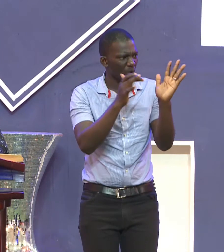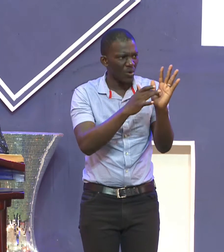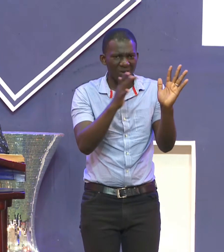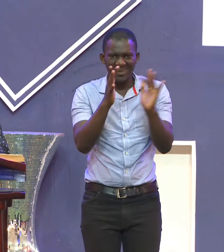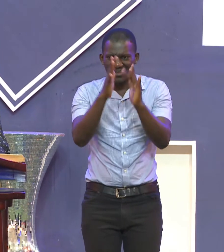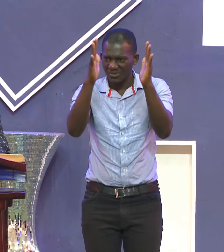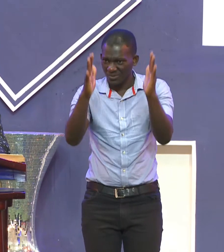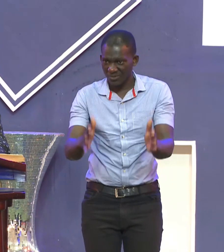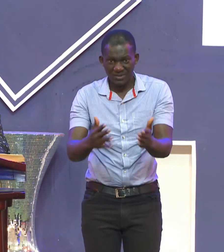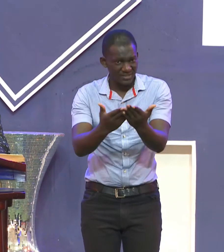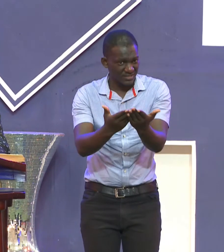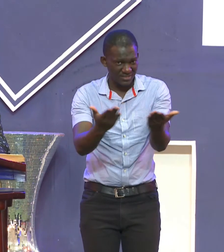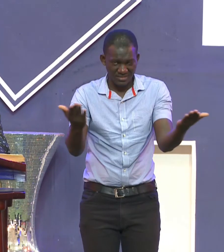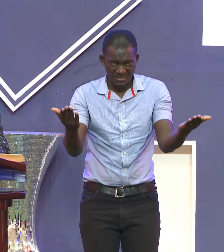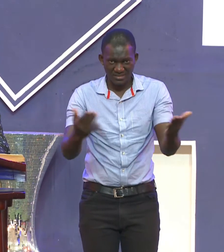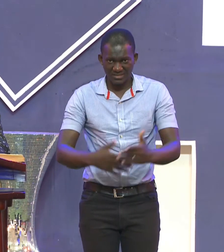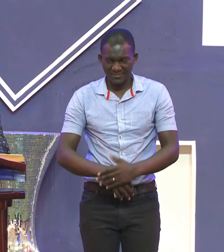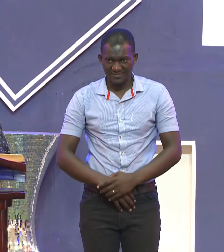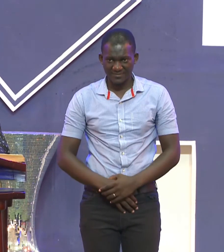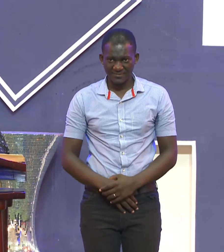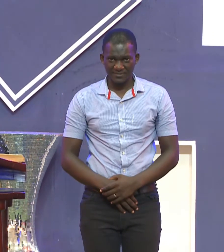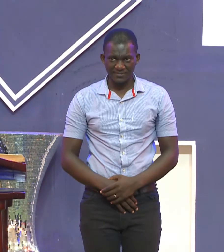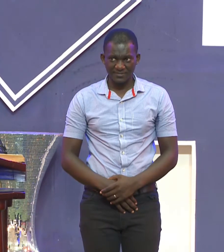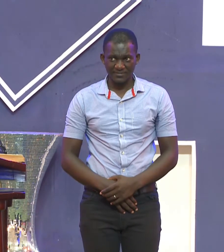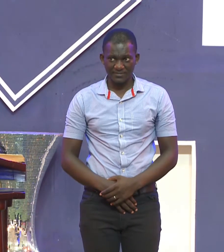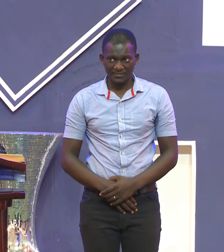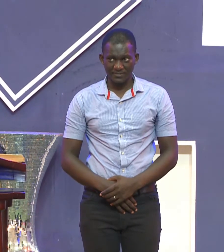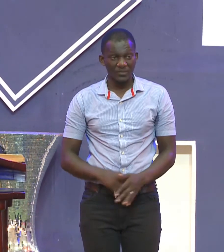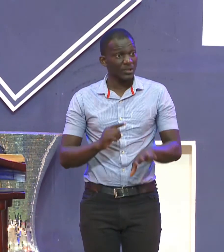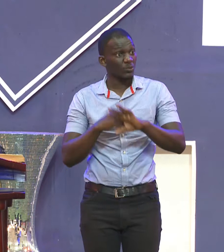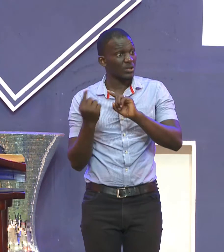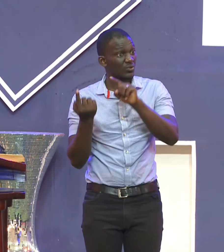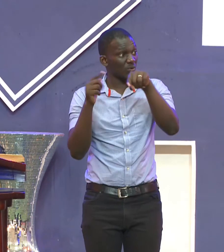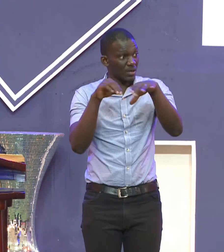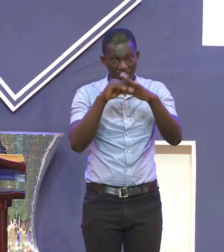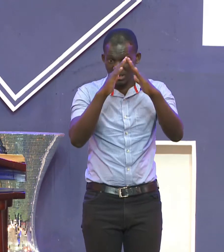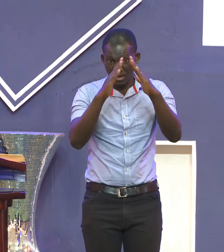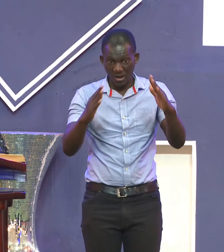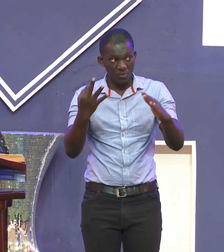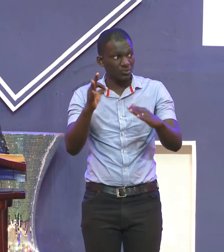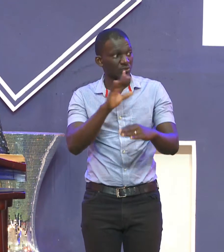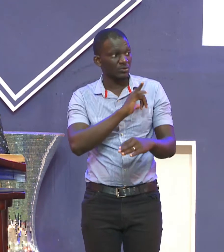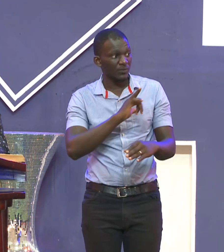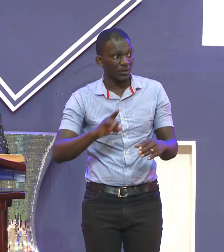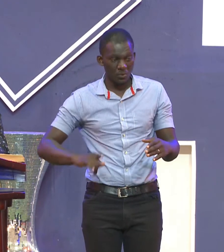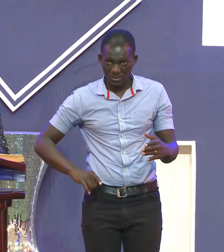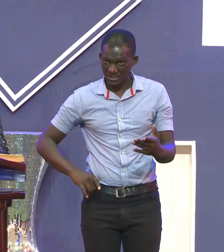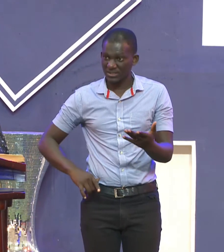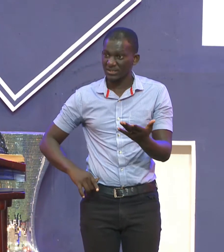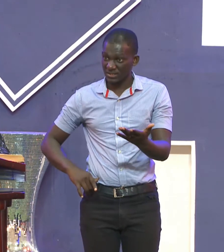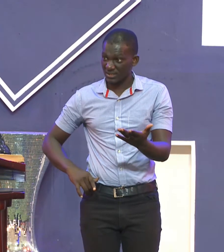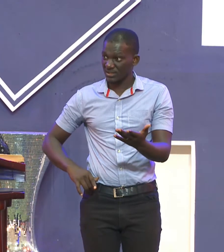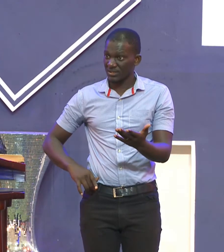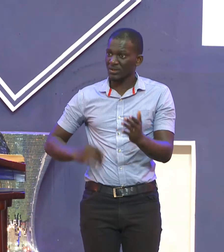it as the most important work to a Christian. Ngaze mu nyumba ya Mukama. A person who has come in the house of the Lord.